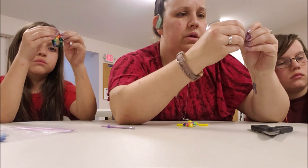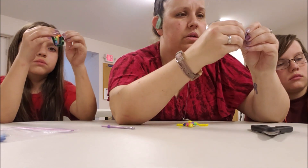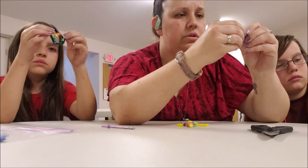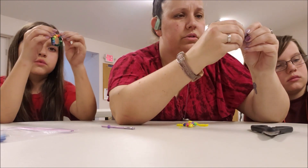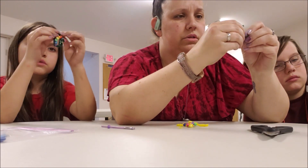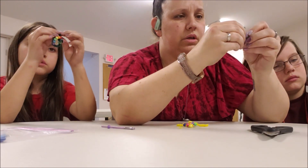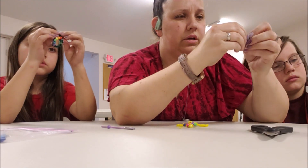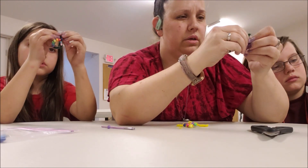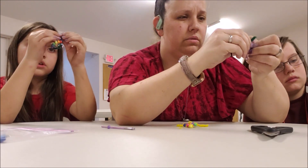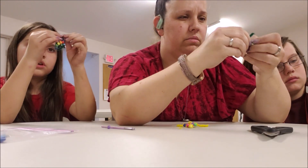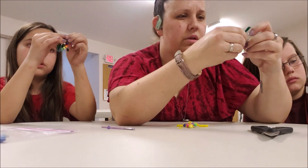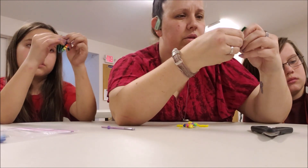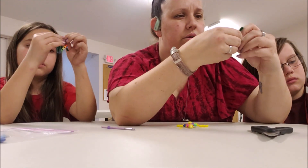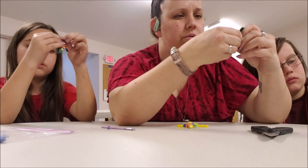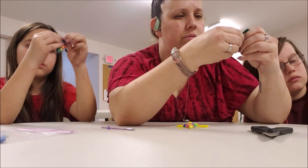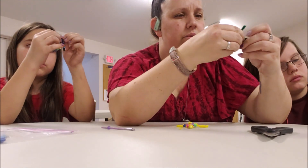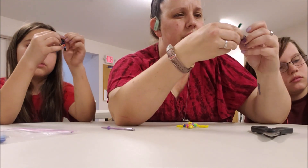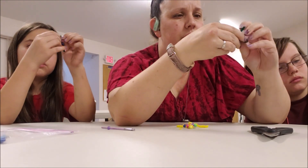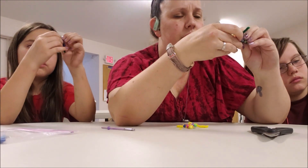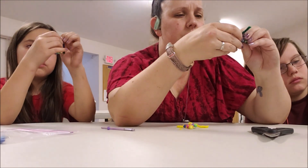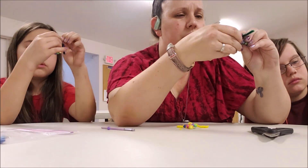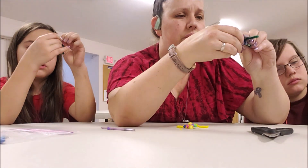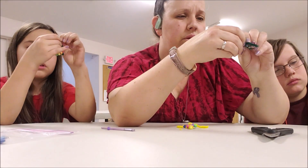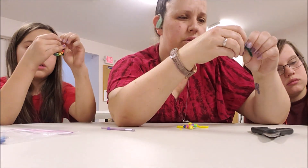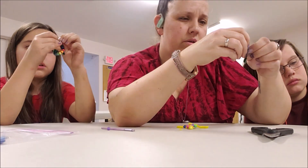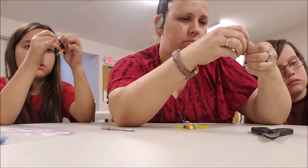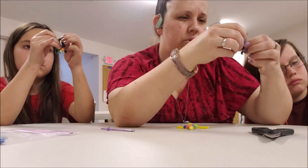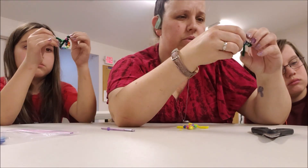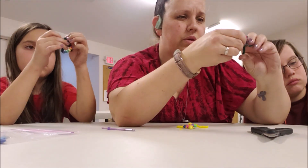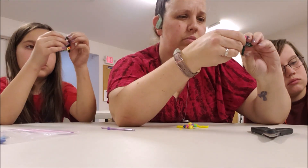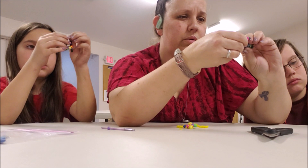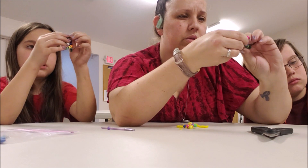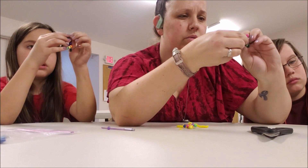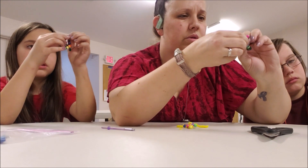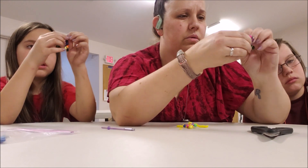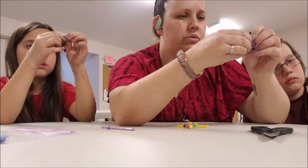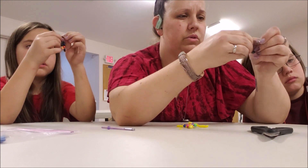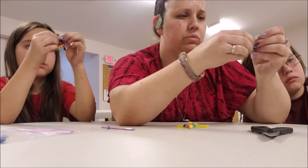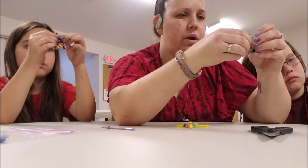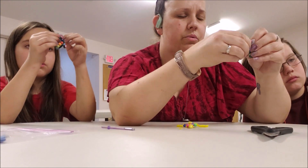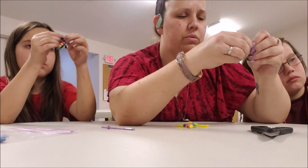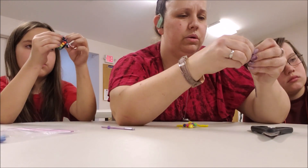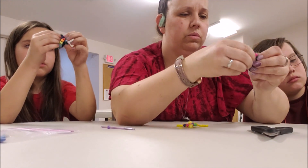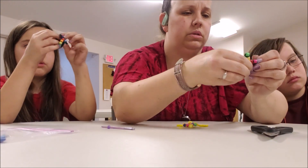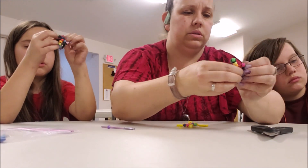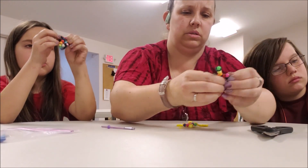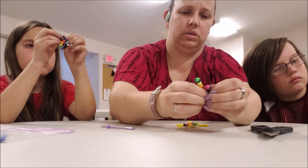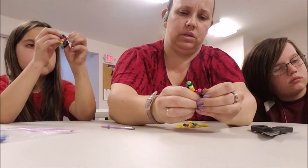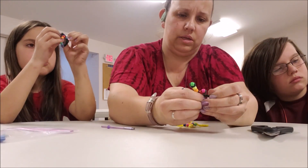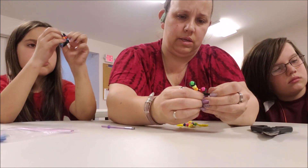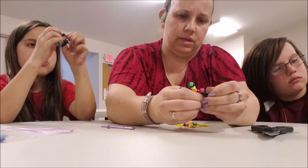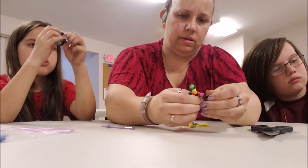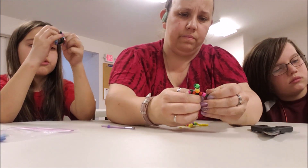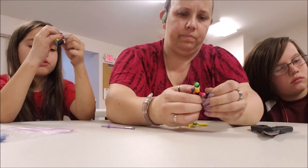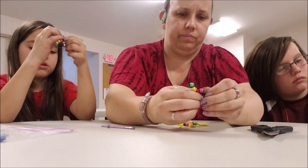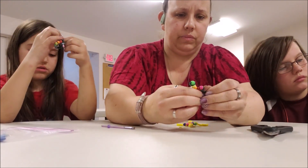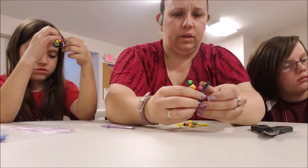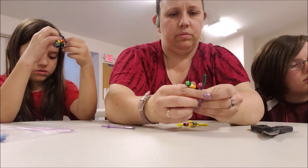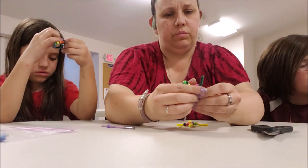and just tuck it in there really good. I'm gonna do the same thing with this one. I'm just gonna wrap it around once, pull